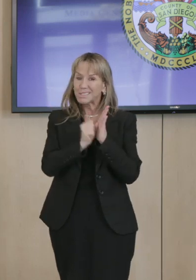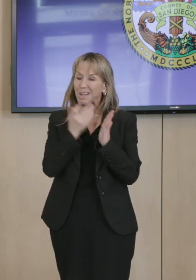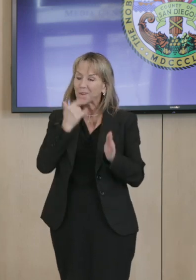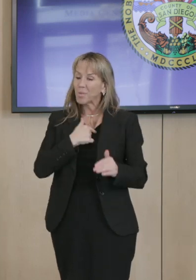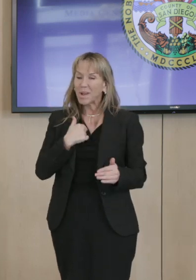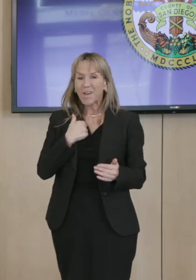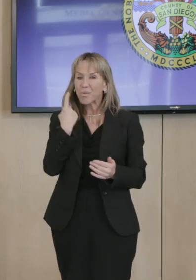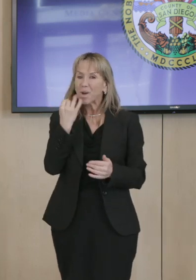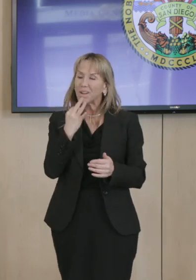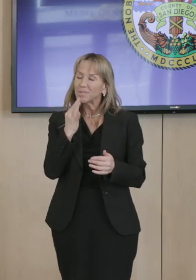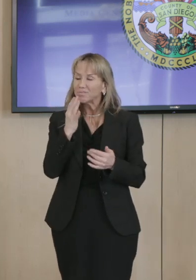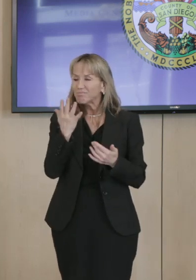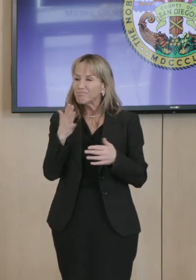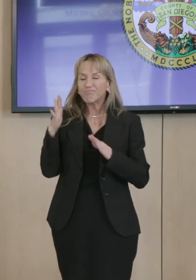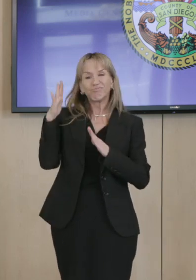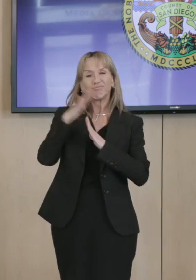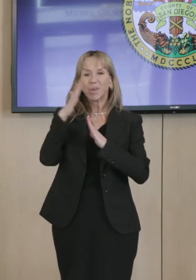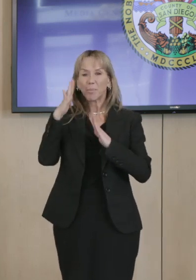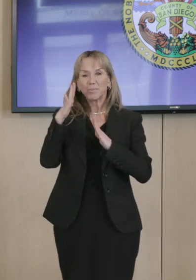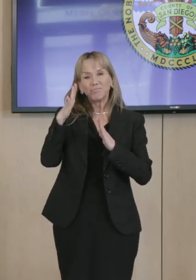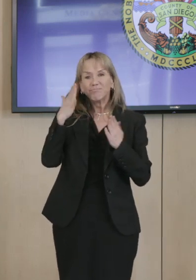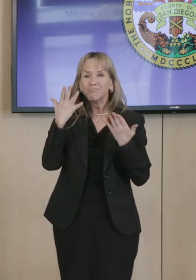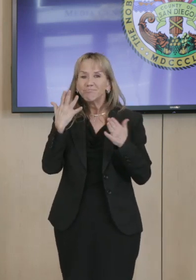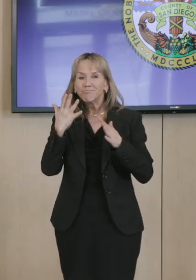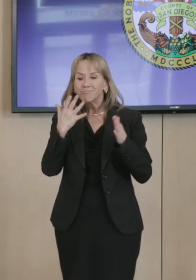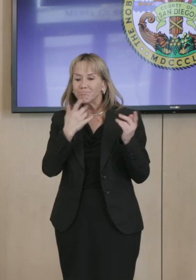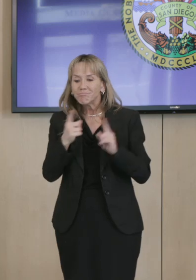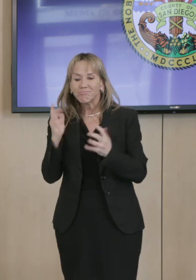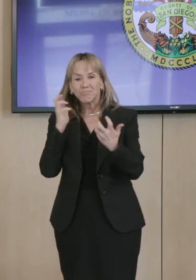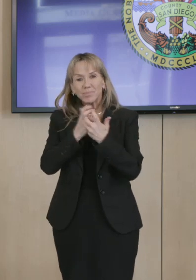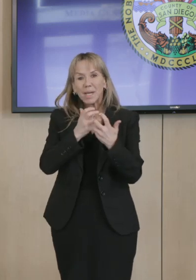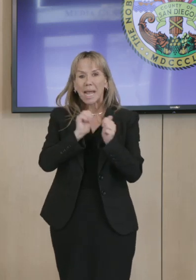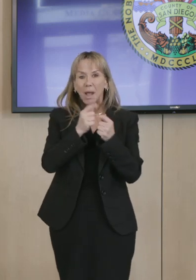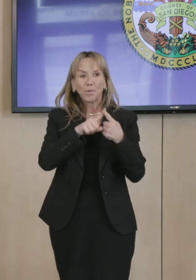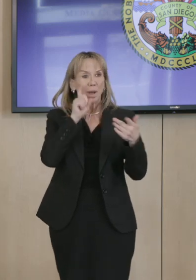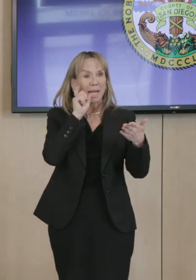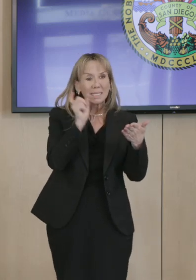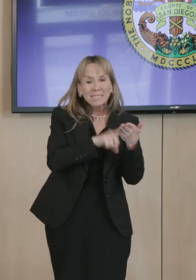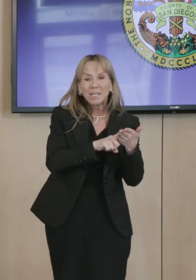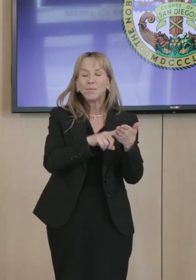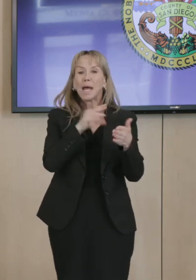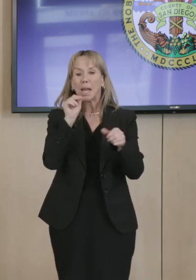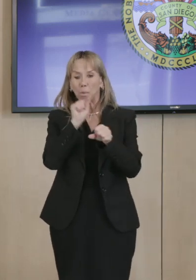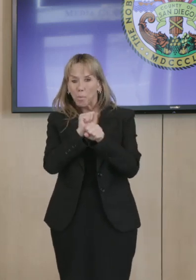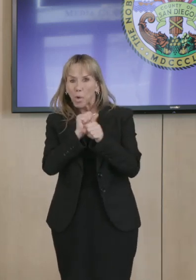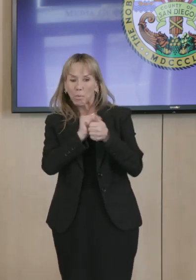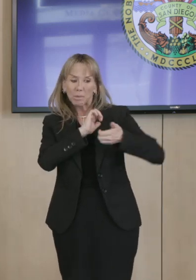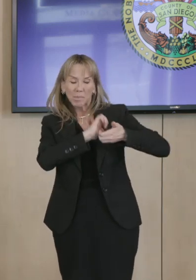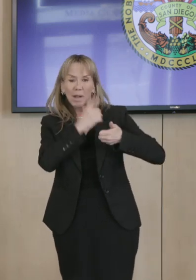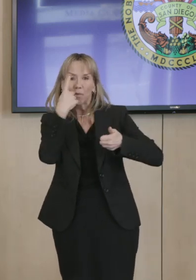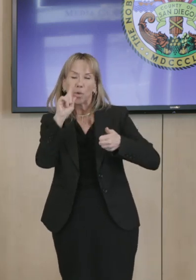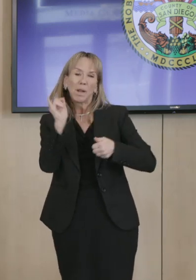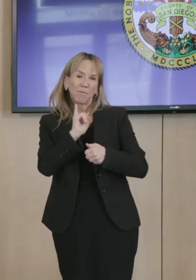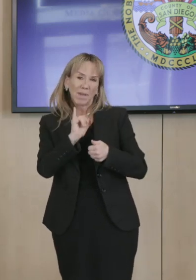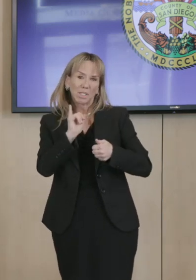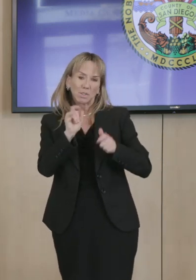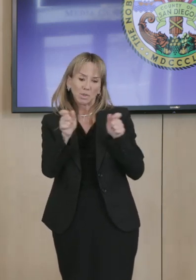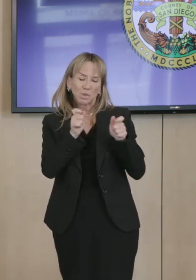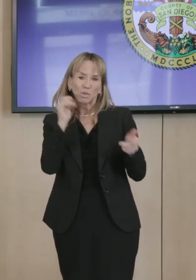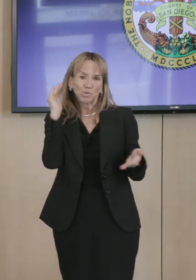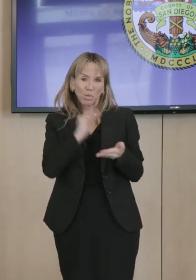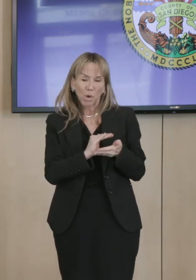to identify cases of influenza and then work with the facility to do infection control procedures, specifically to use